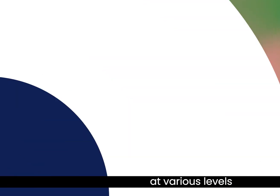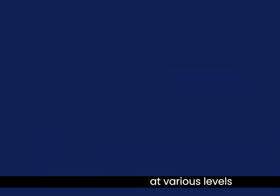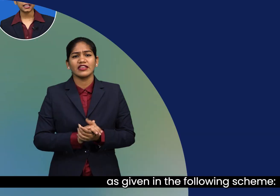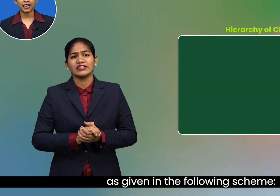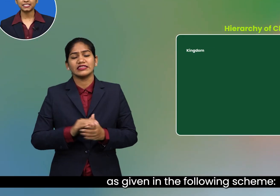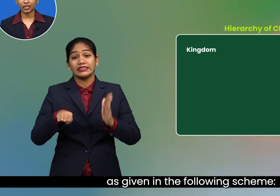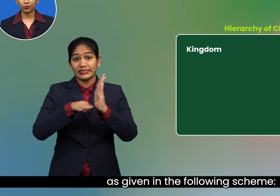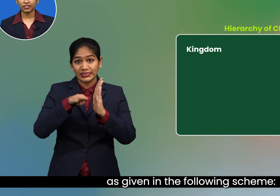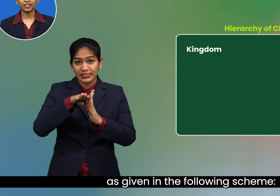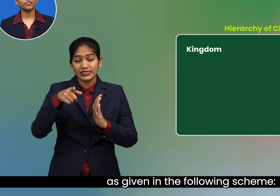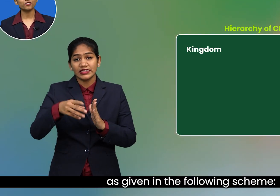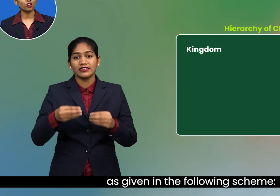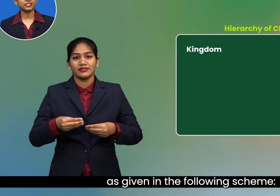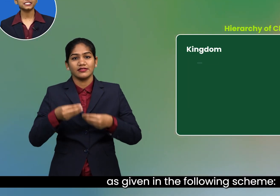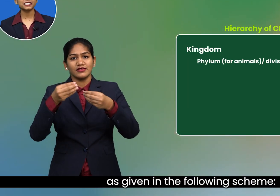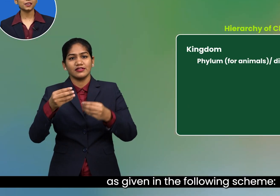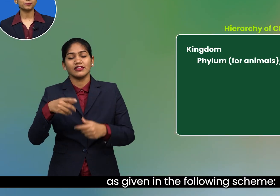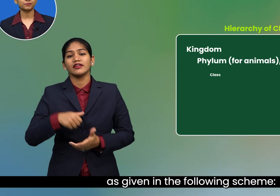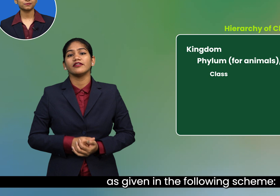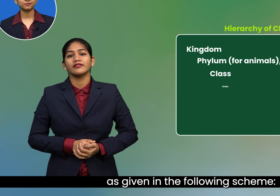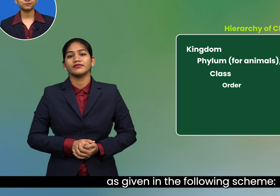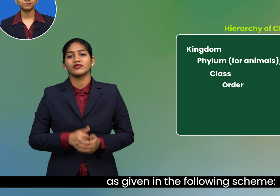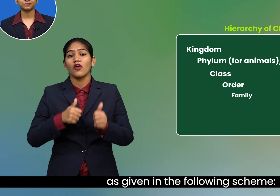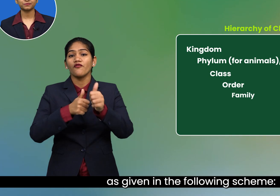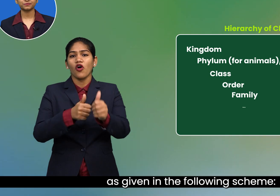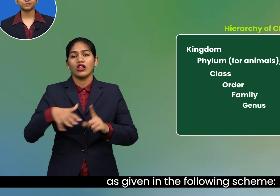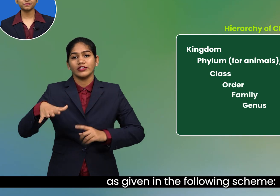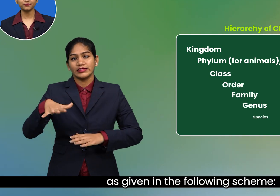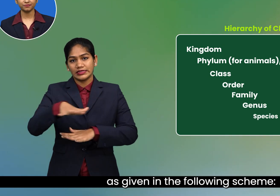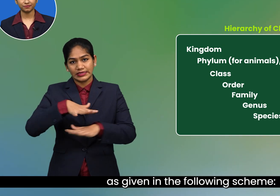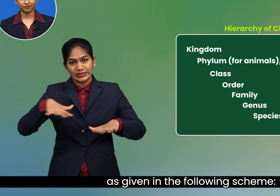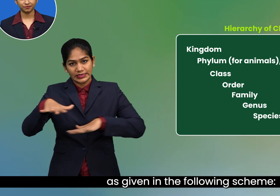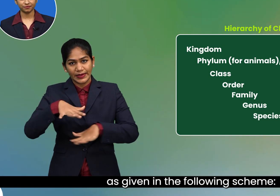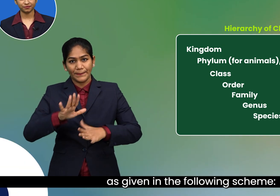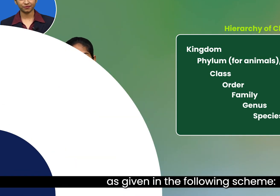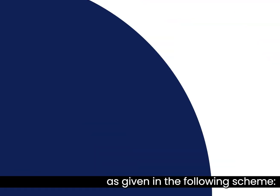levels as given in the following scheme.